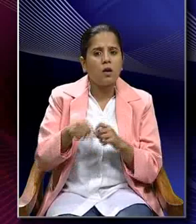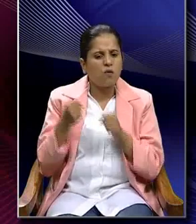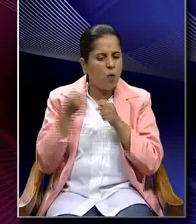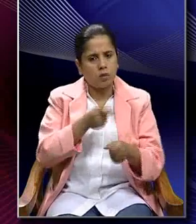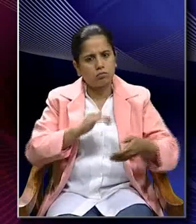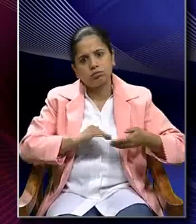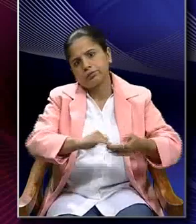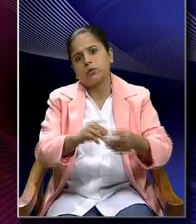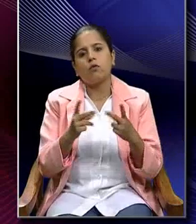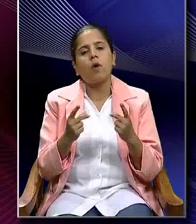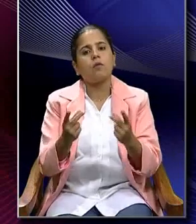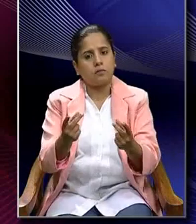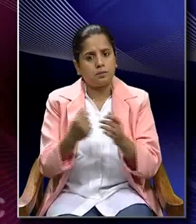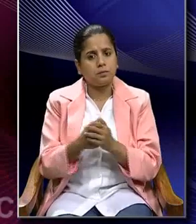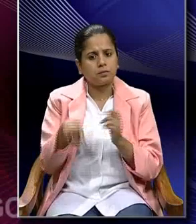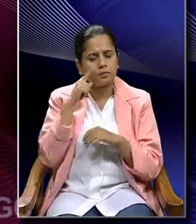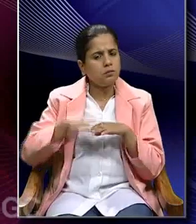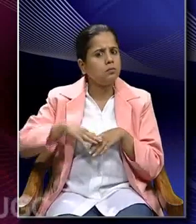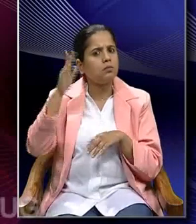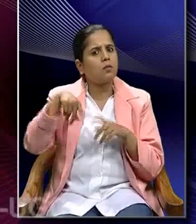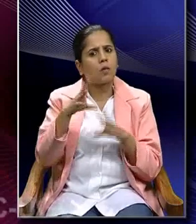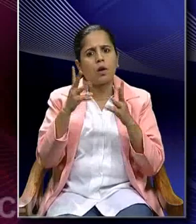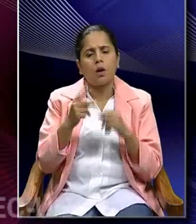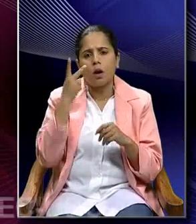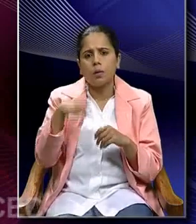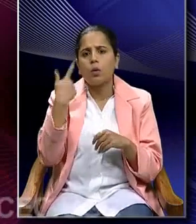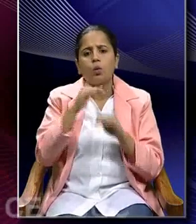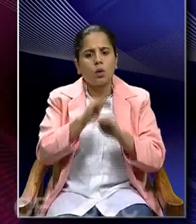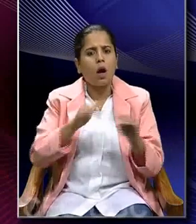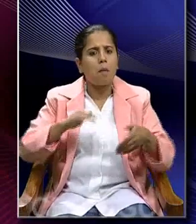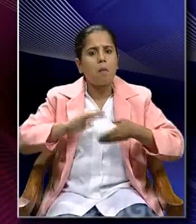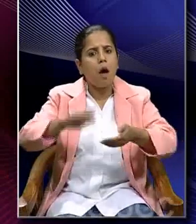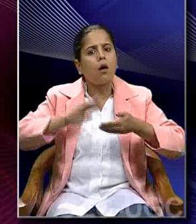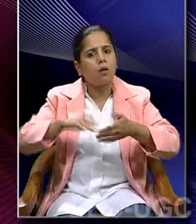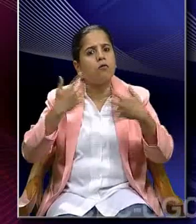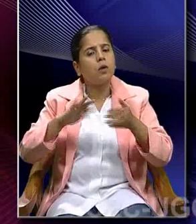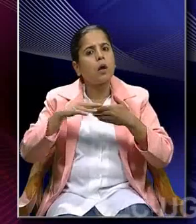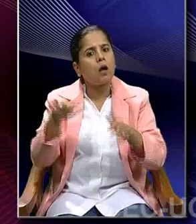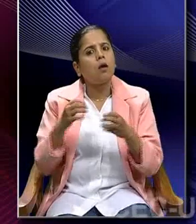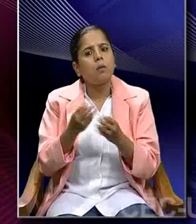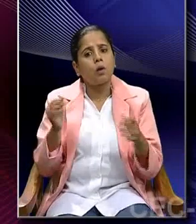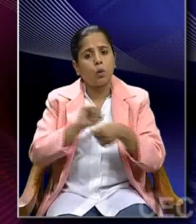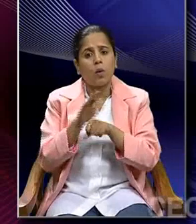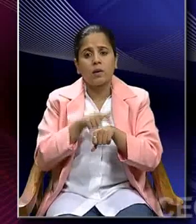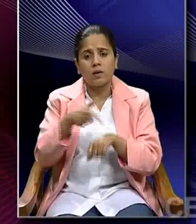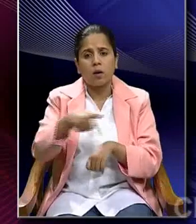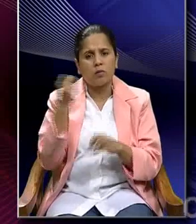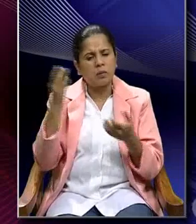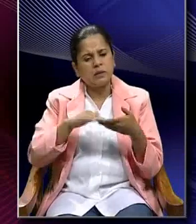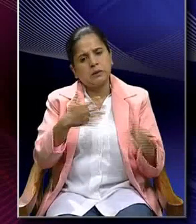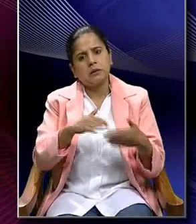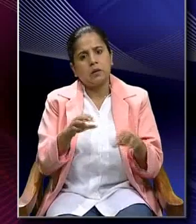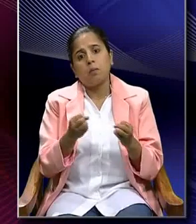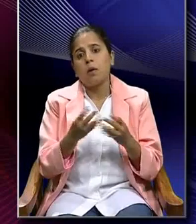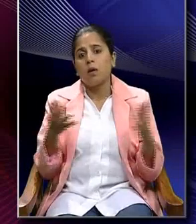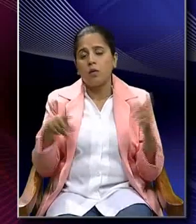marriage. There was an increase in the number of girl children getting married during COVID-19. There was